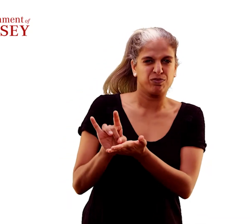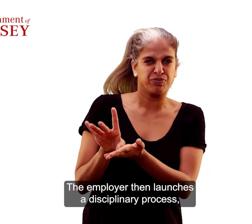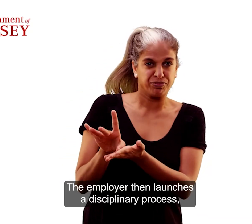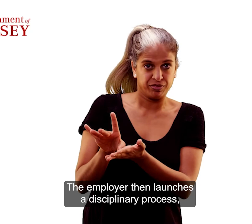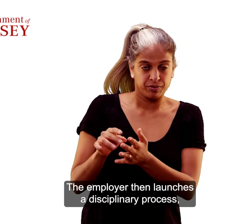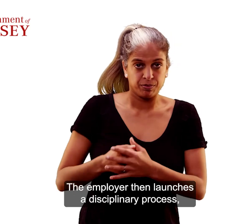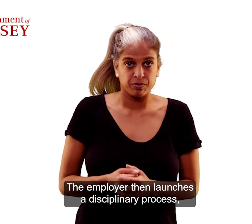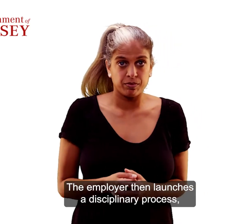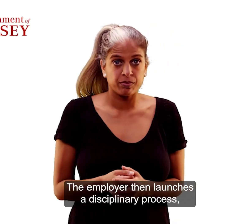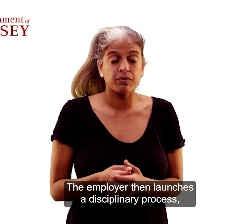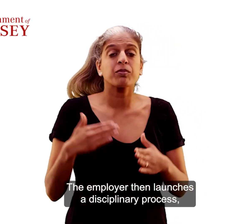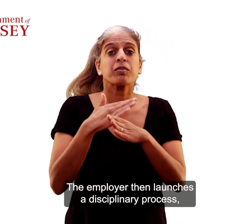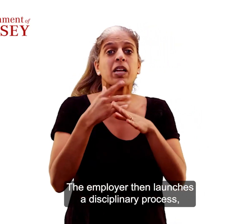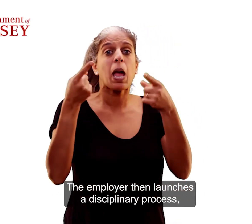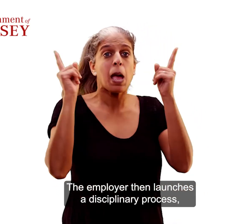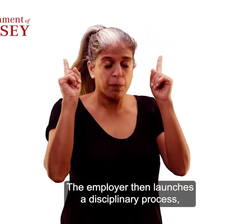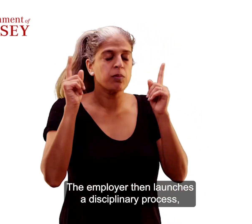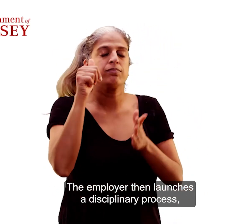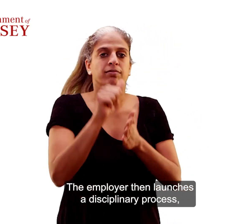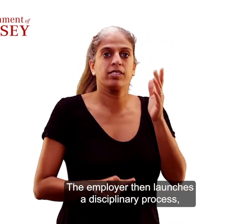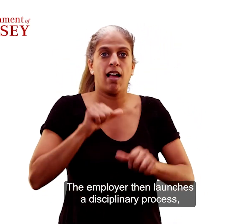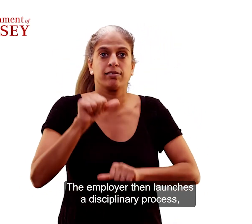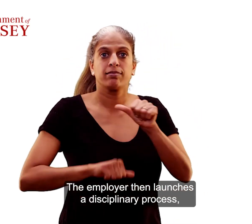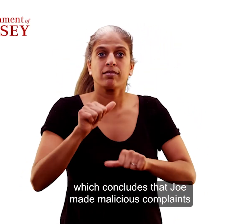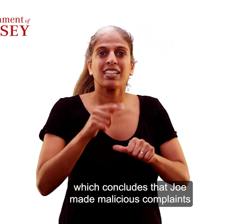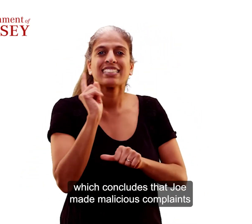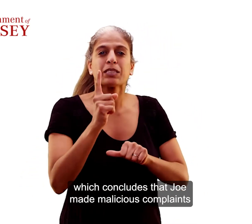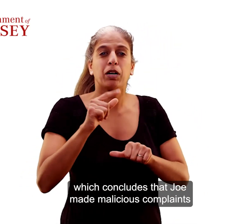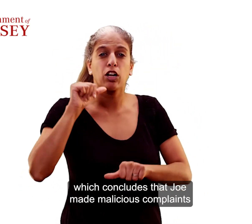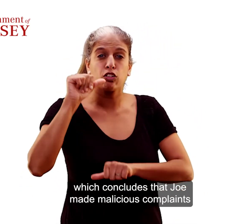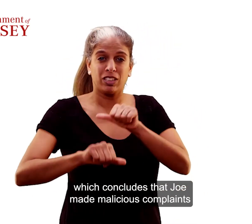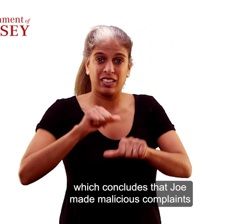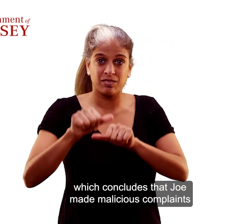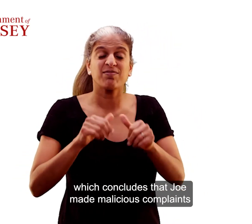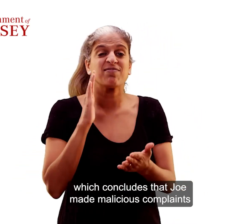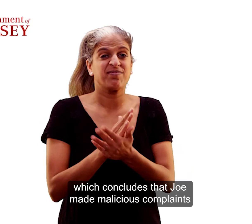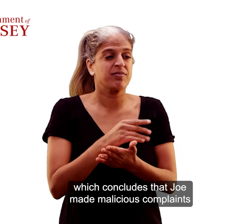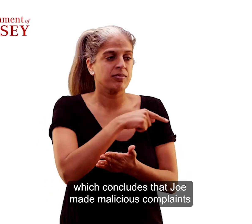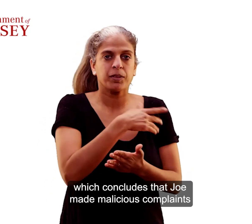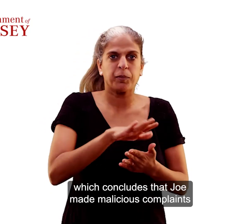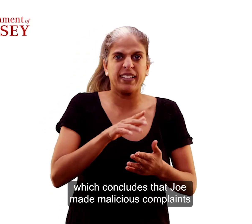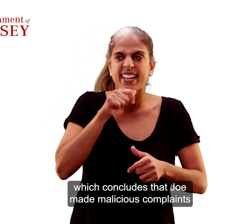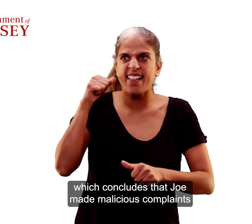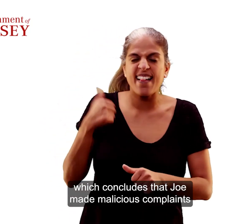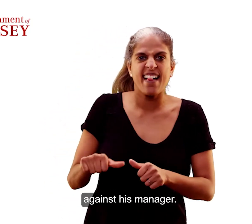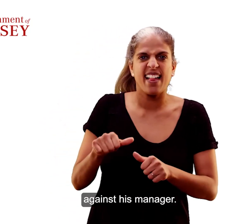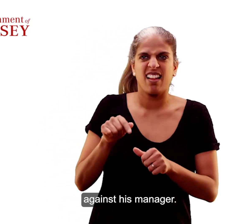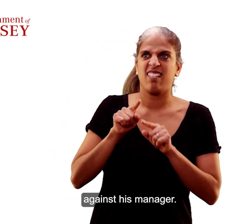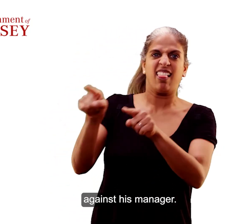The employer then launches a disciplinary process, which concludes that Joe made malicious complaint against his